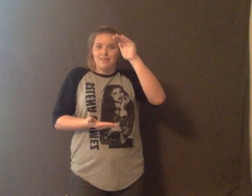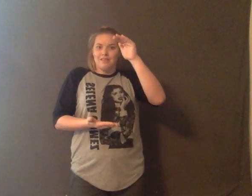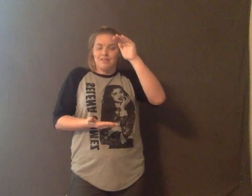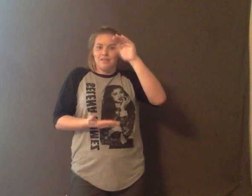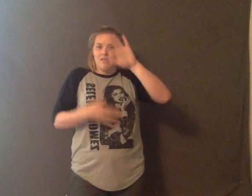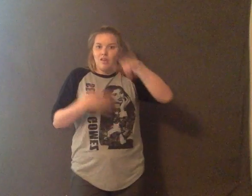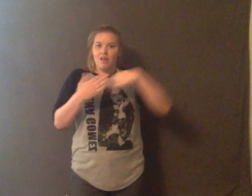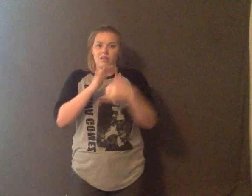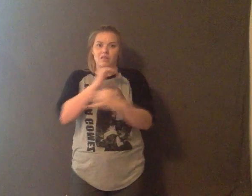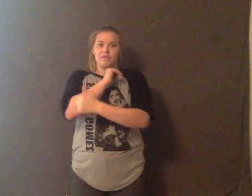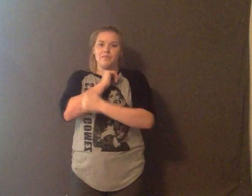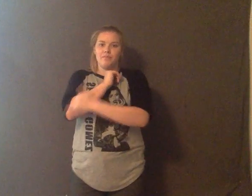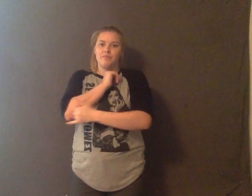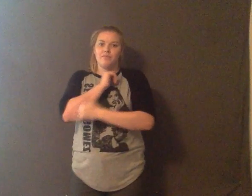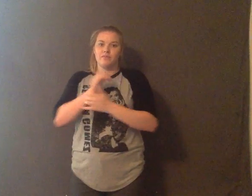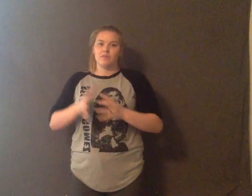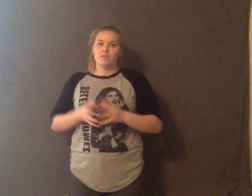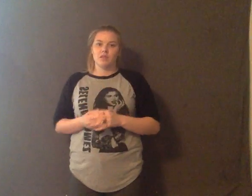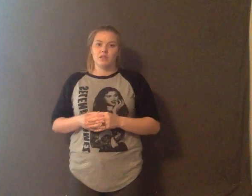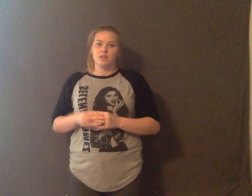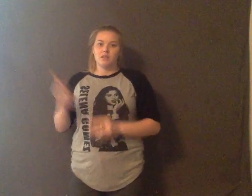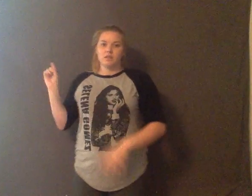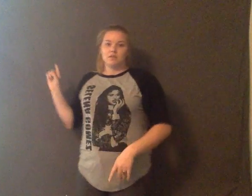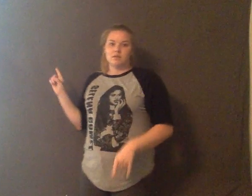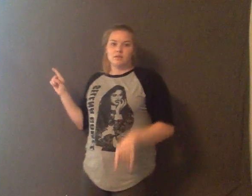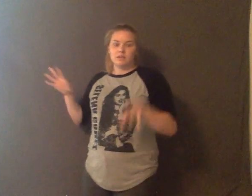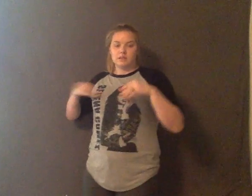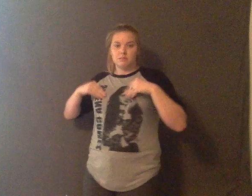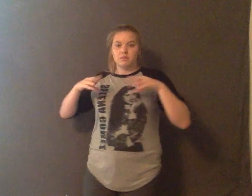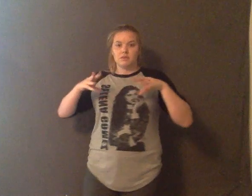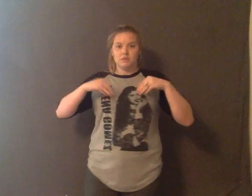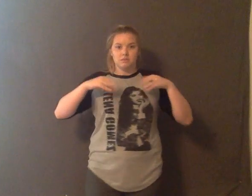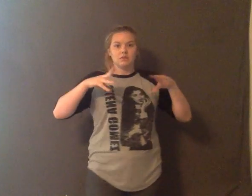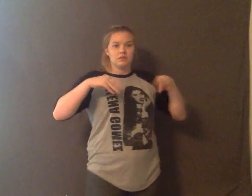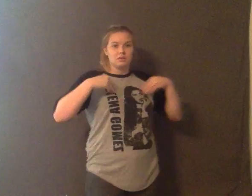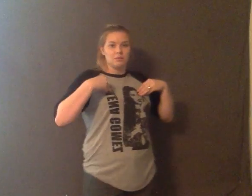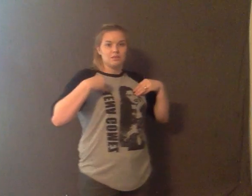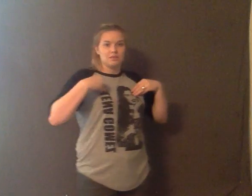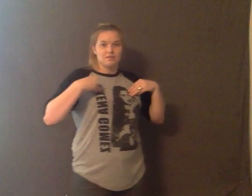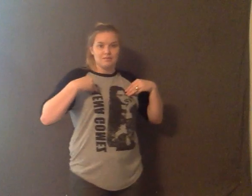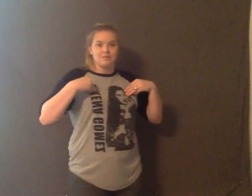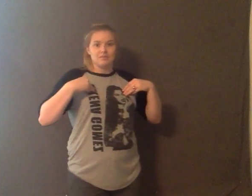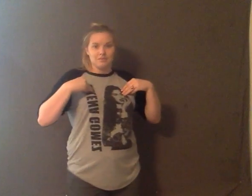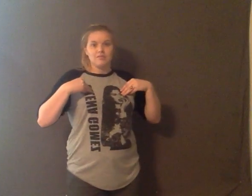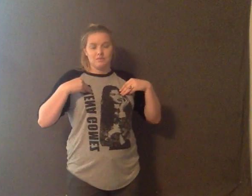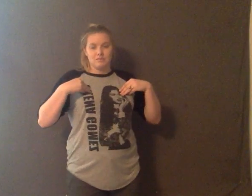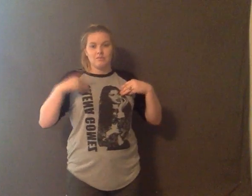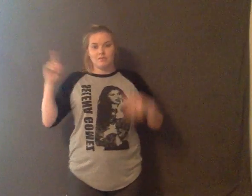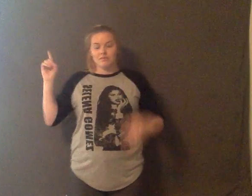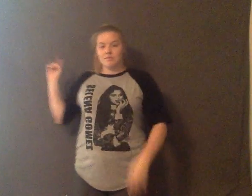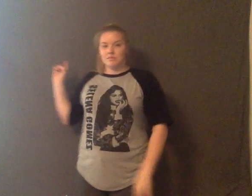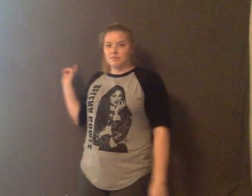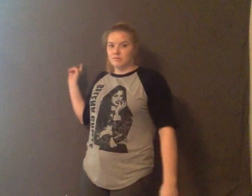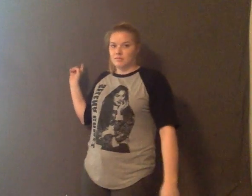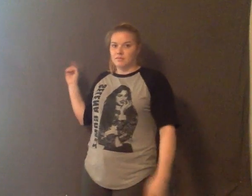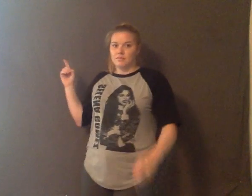again. These organizations were accepting millions of dollars from pharmaceutical companies that are making billions of dollars from the very same diseases